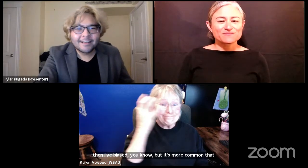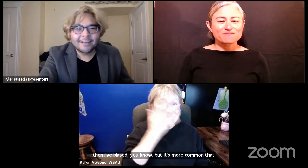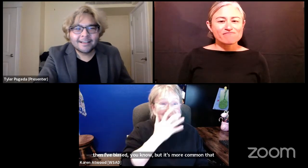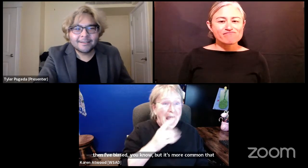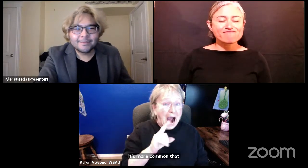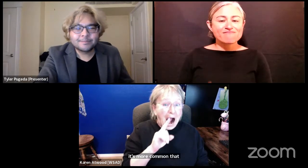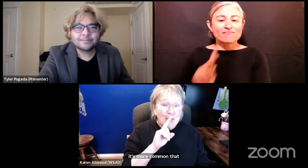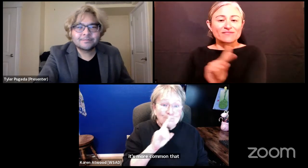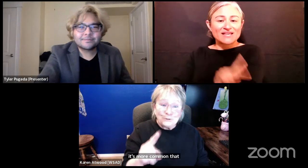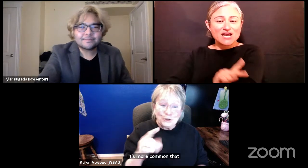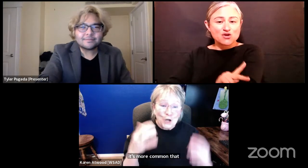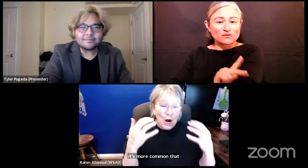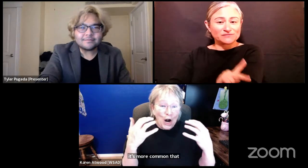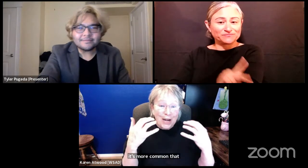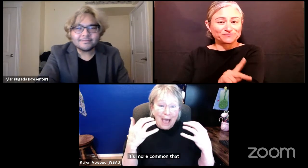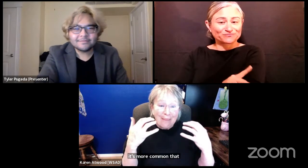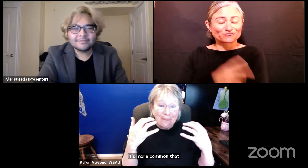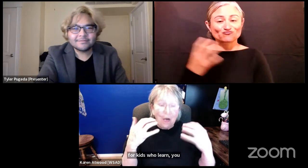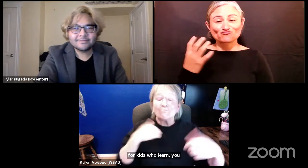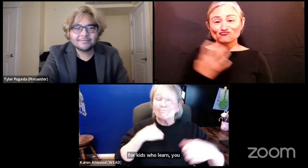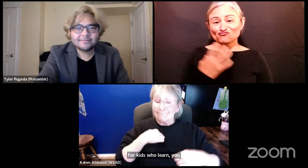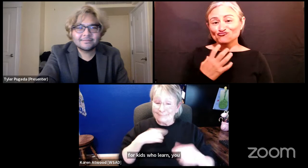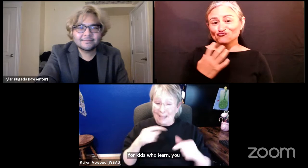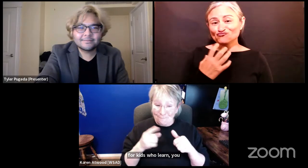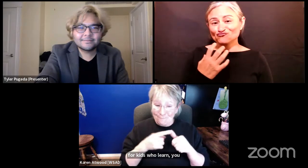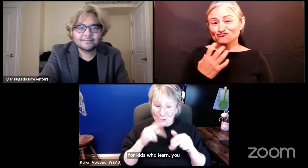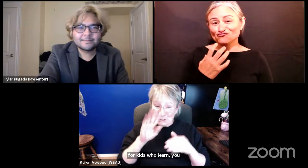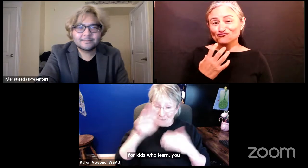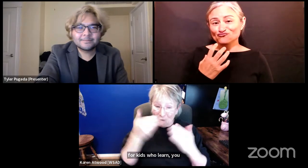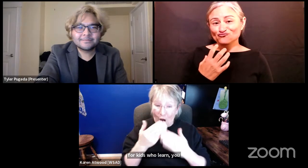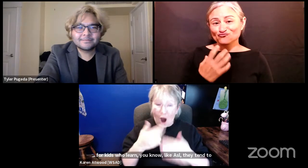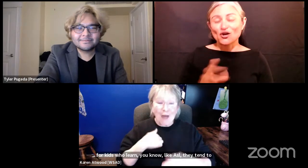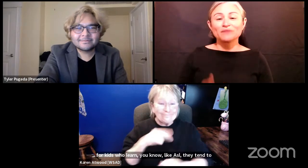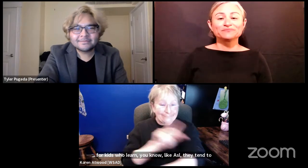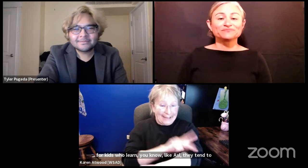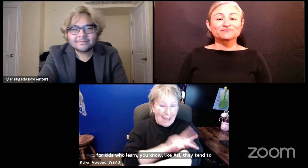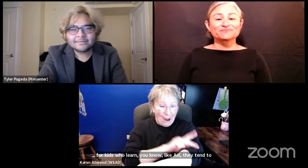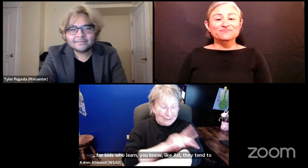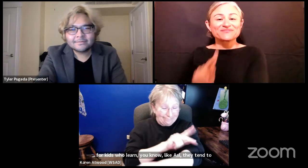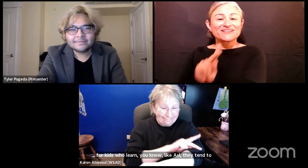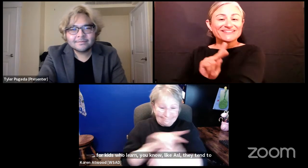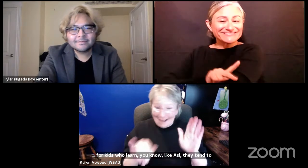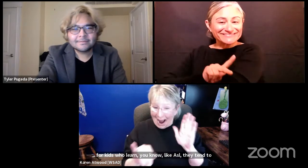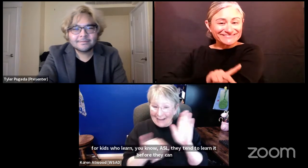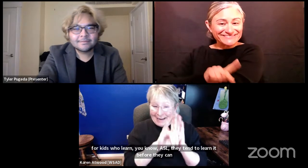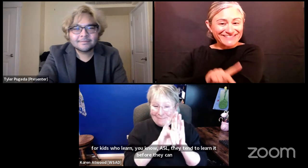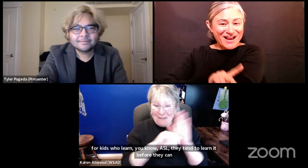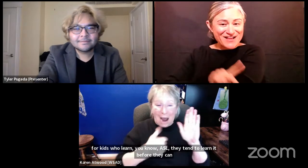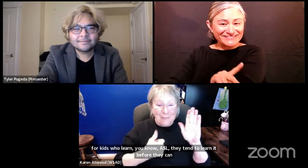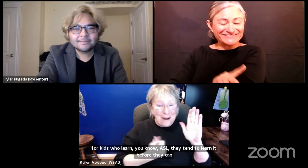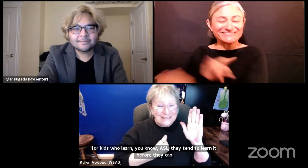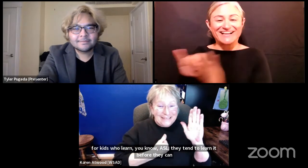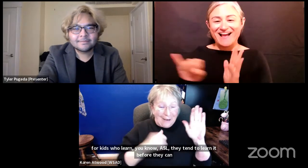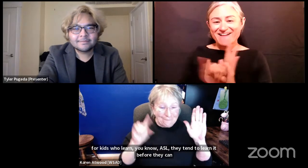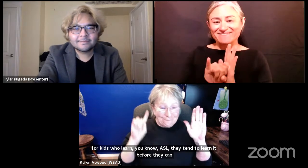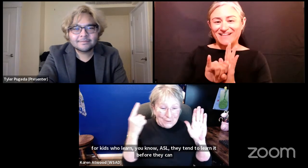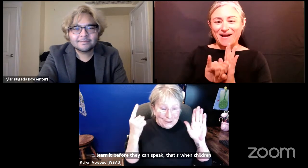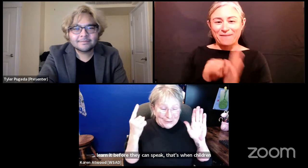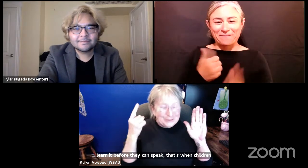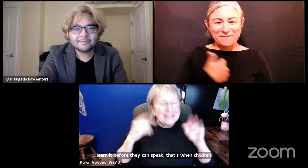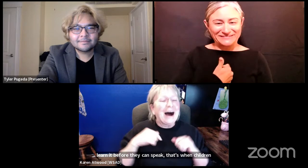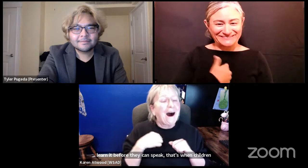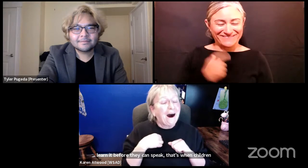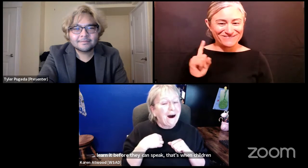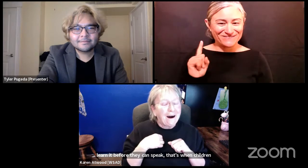Thank you for listening, for being an attentive audience. Wow. Karen says, first of all, I'm Karen, and